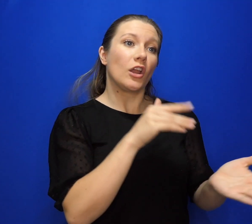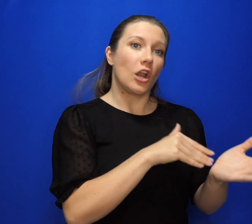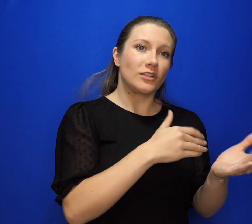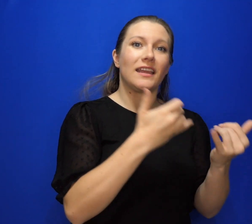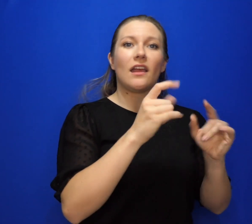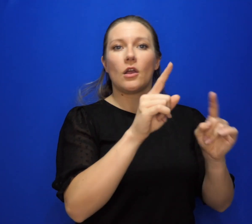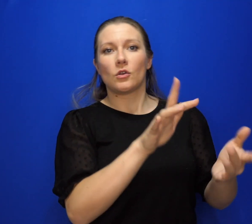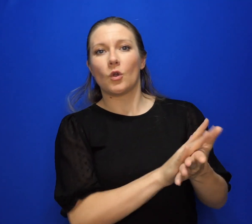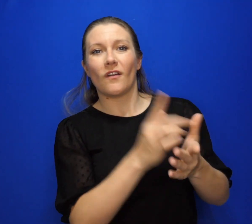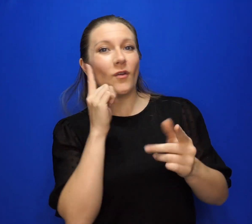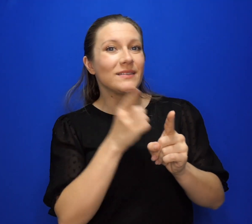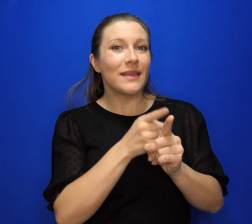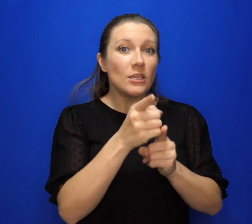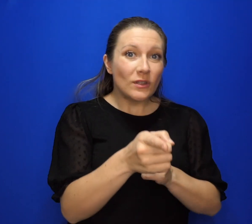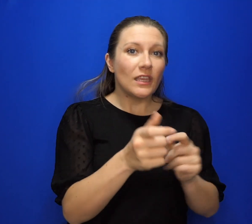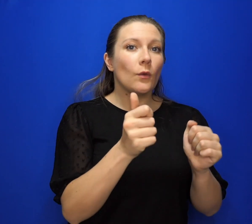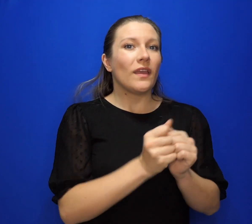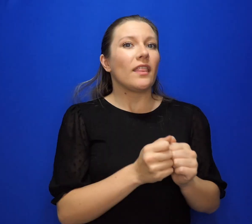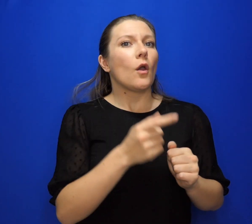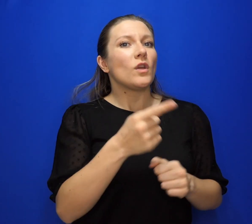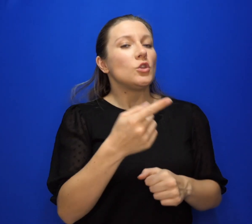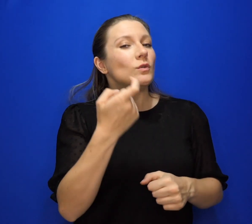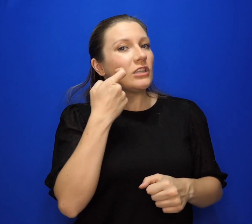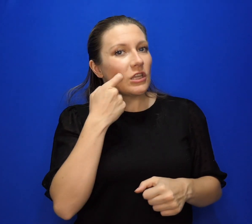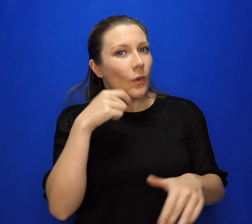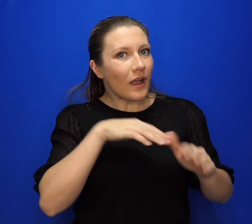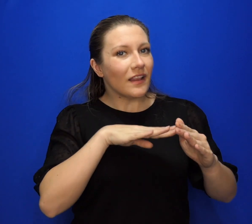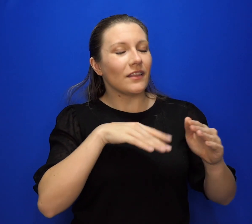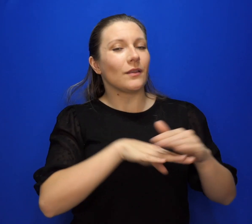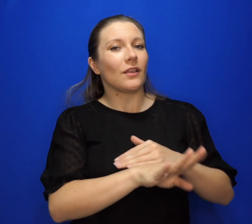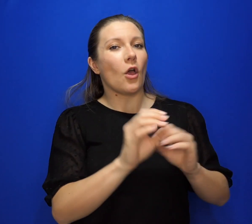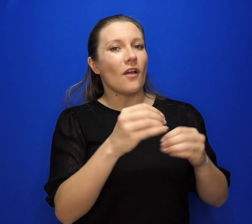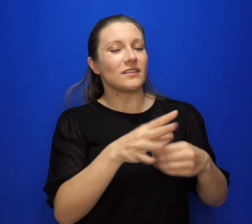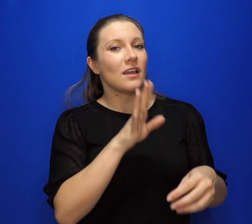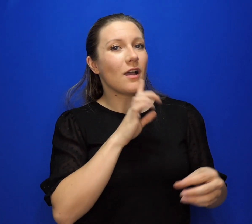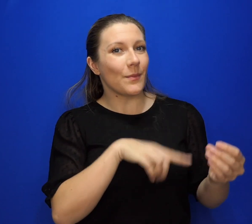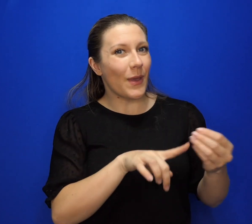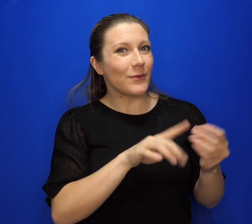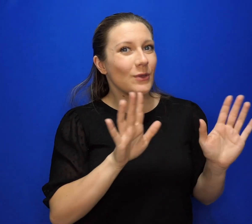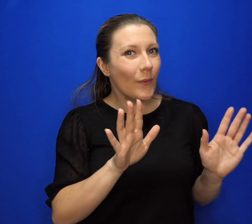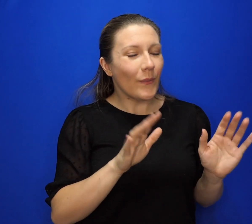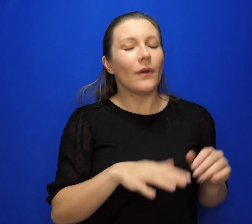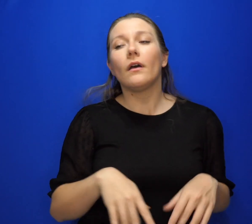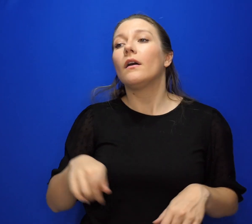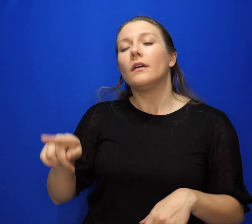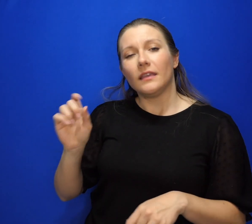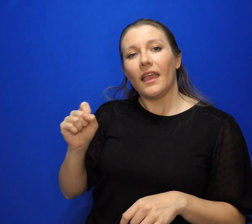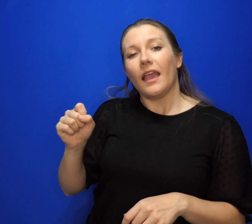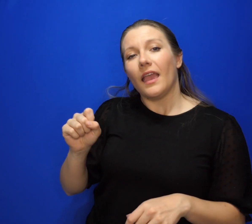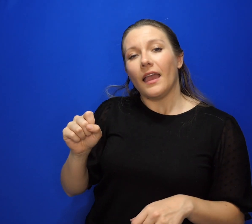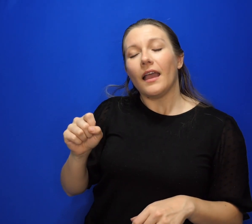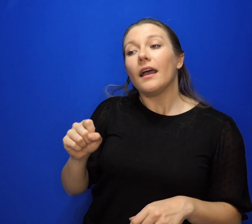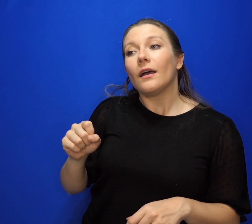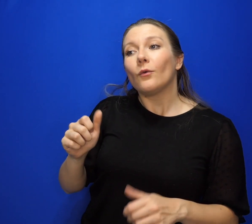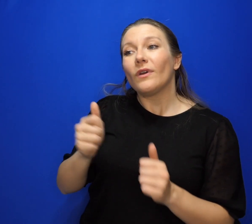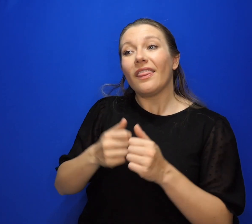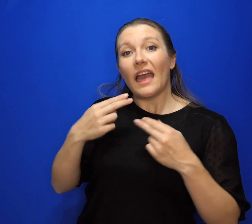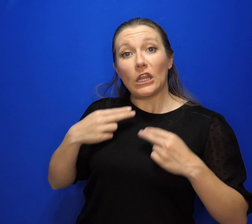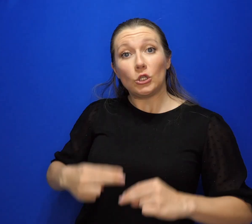what you walked into their office to talk about. Well, and I do think that like that on that very human level, sometimes like somebody must sit there and